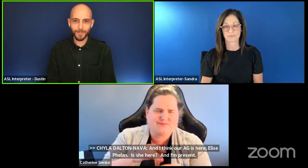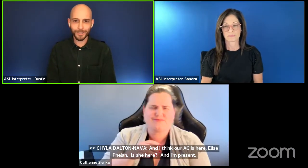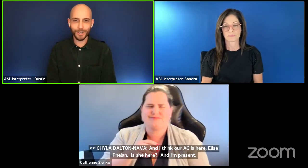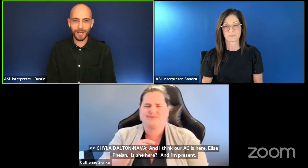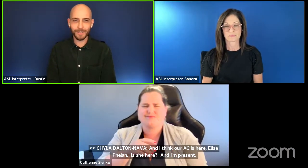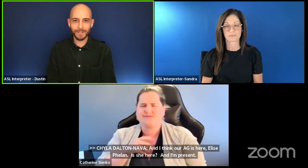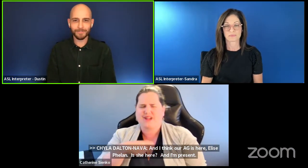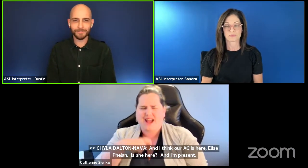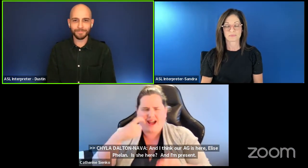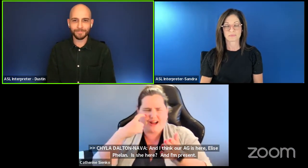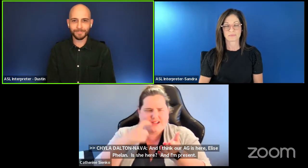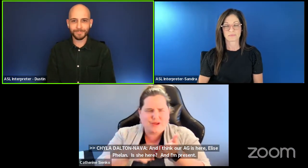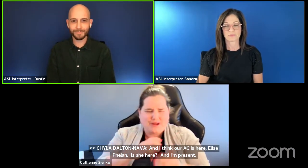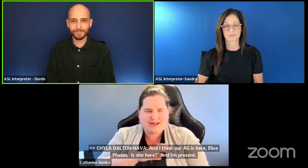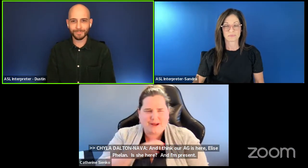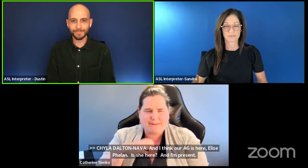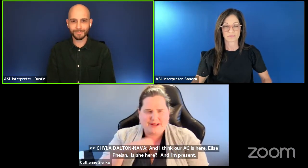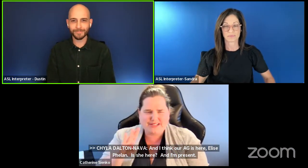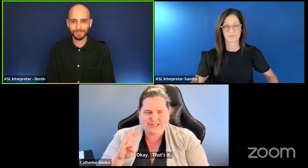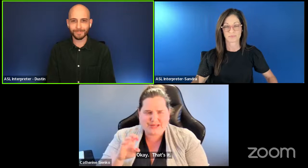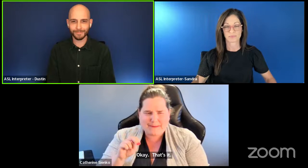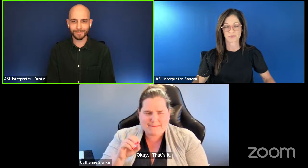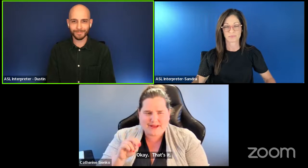Thank you so much, Kyla.